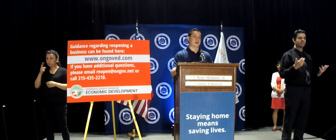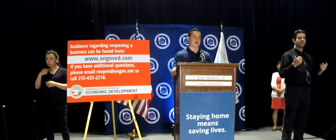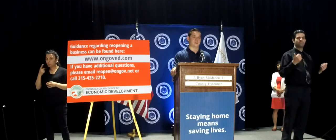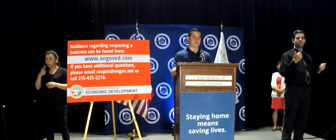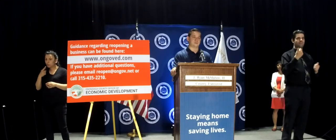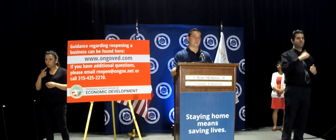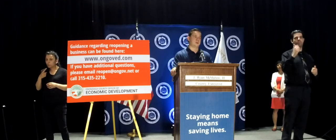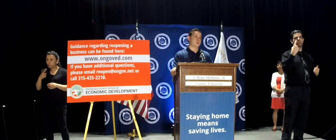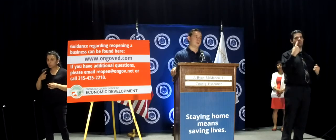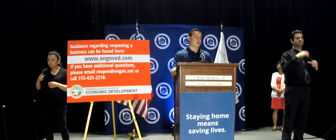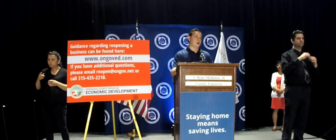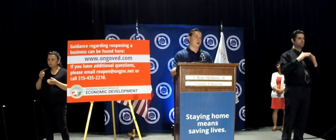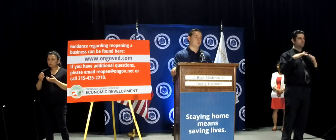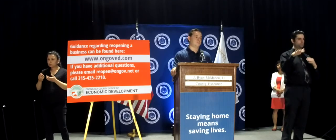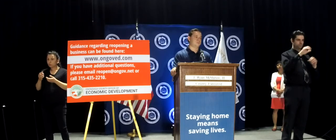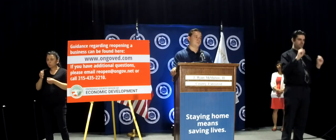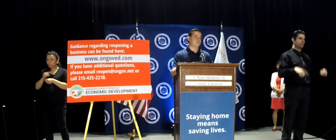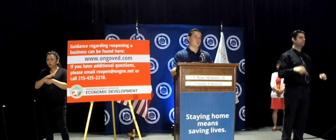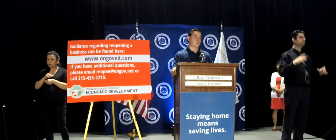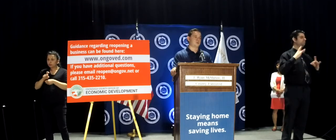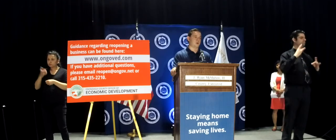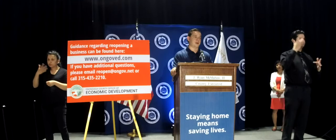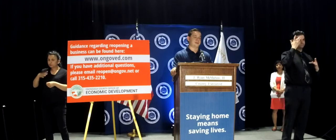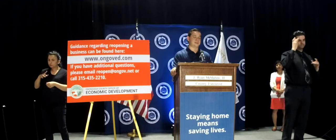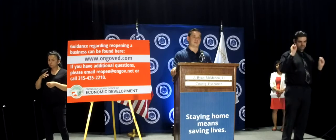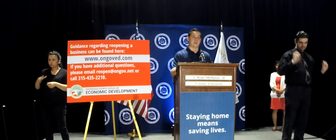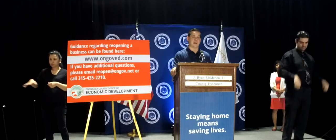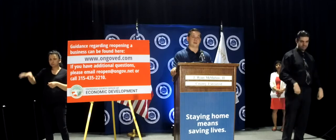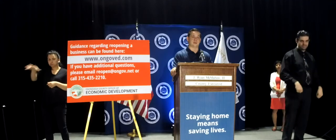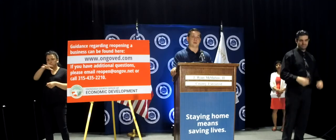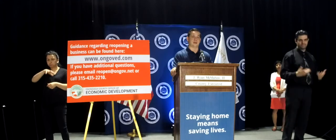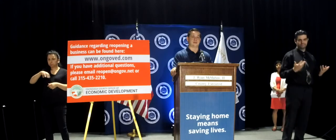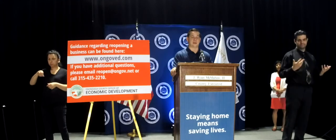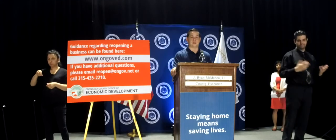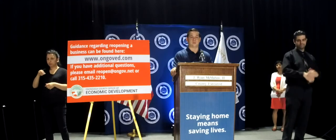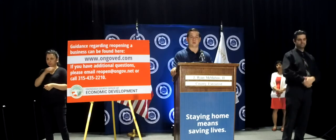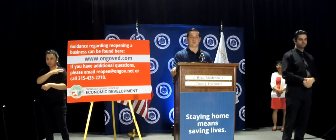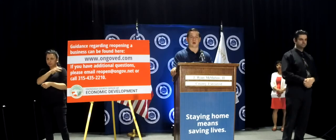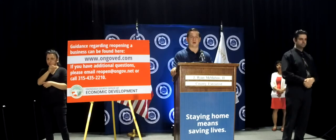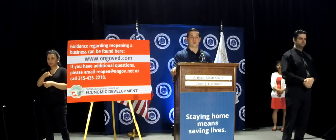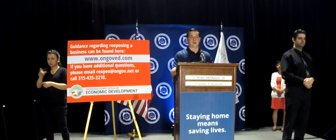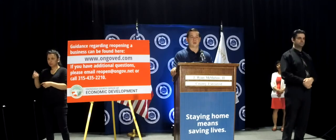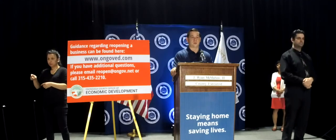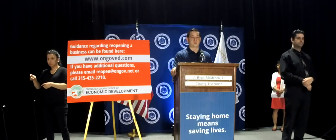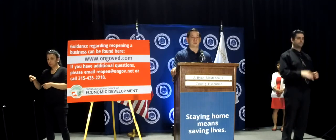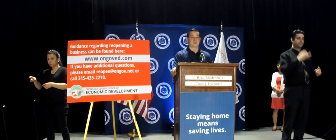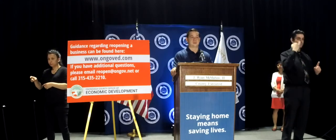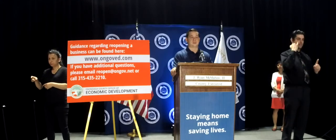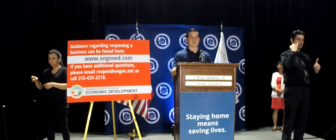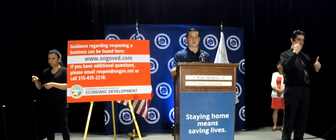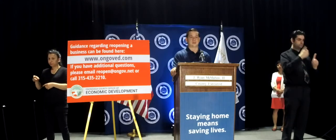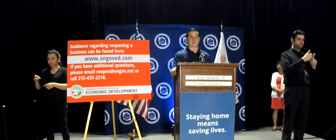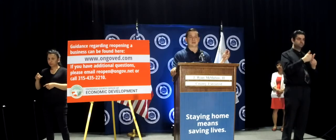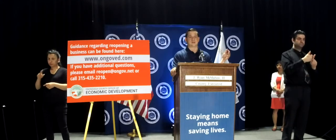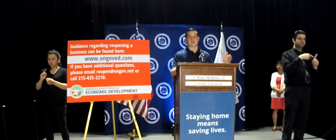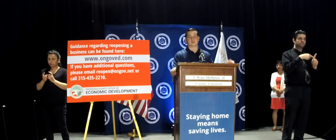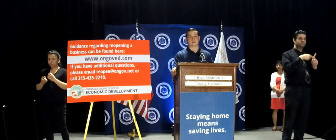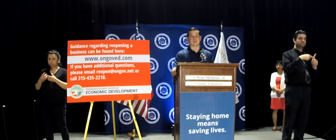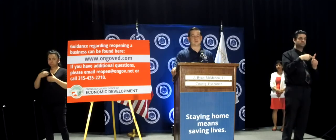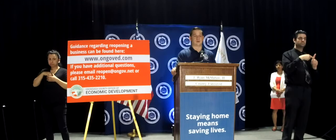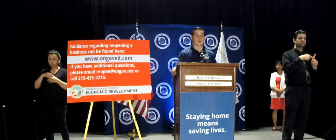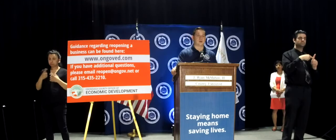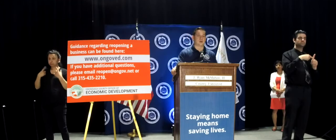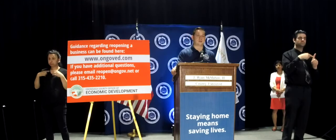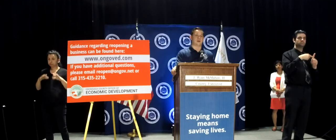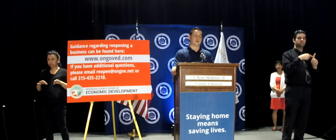our body handles it. Folks who are asymptomatic, their body has handled it pretty well, but they're still contagious.